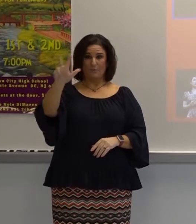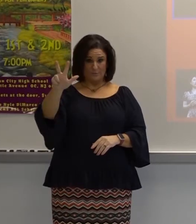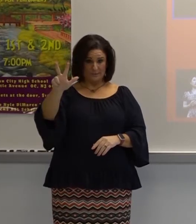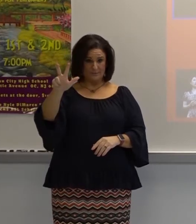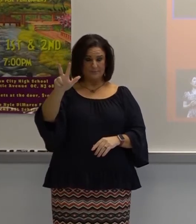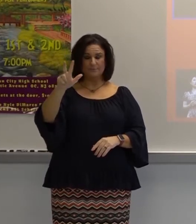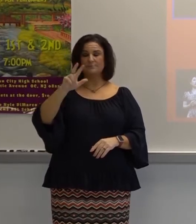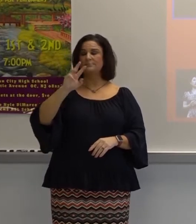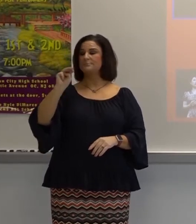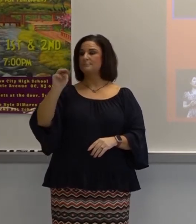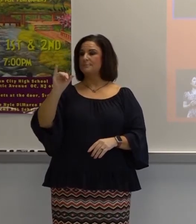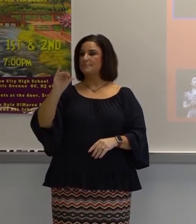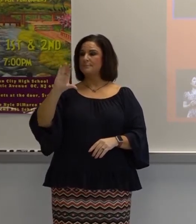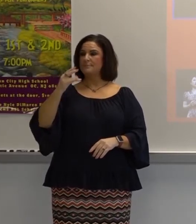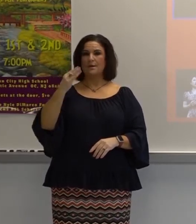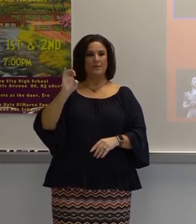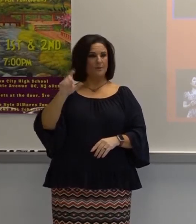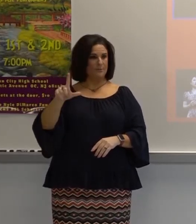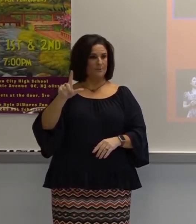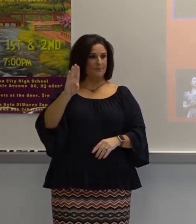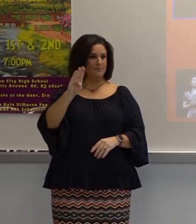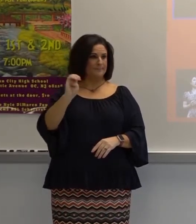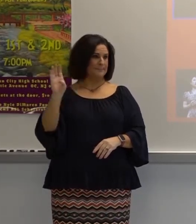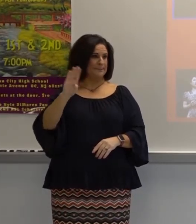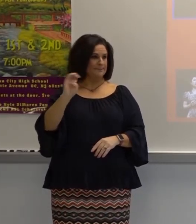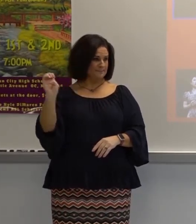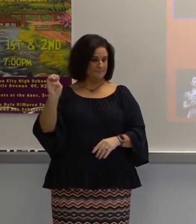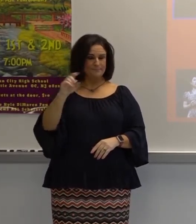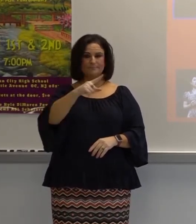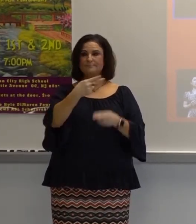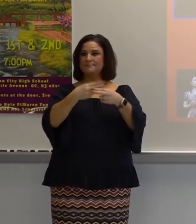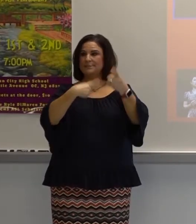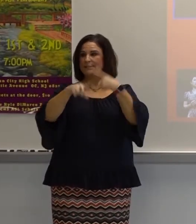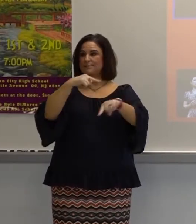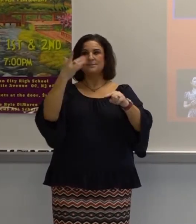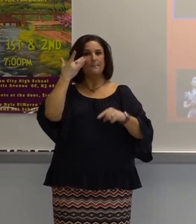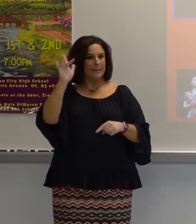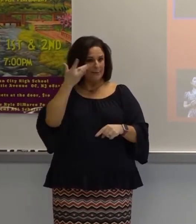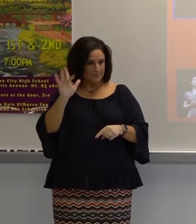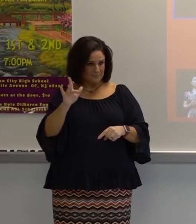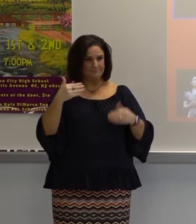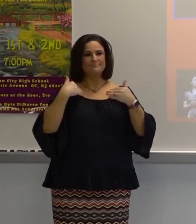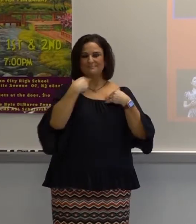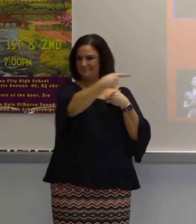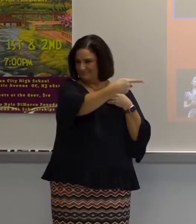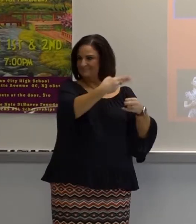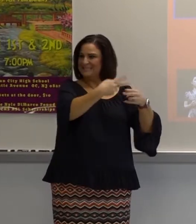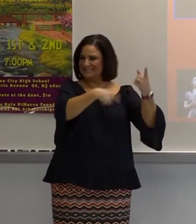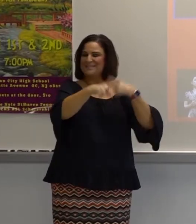students who's in ASL 3 honors right now. His name's Michael Beebe, and he has a name sign.